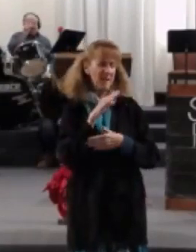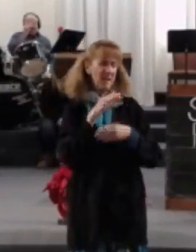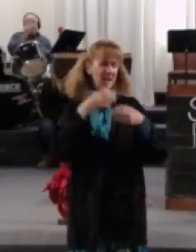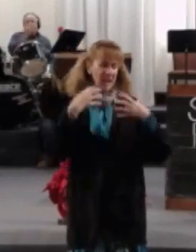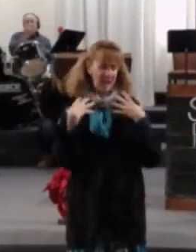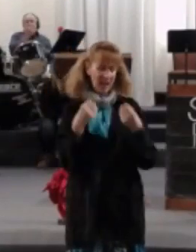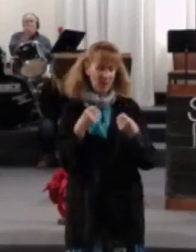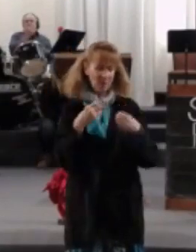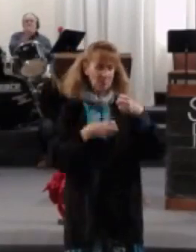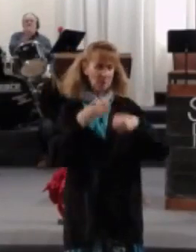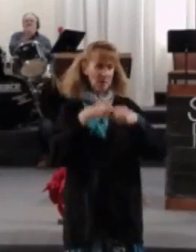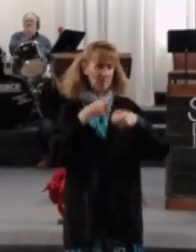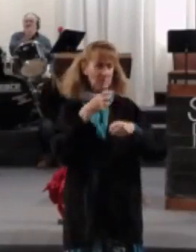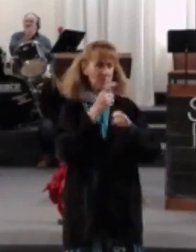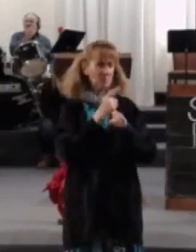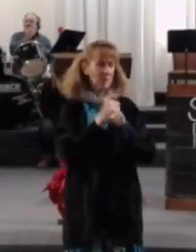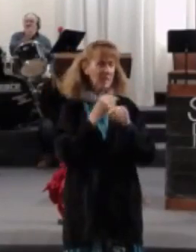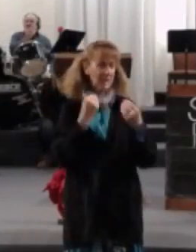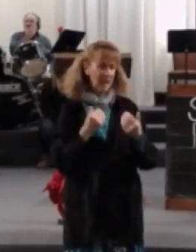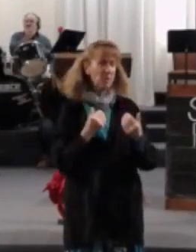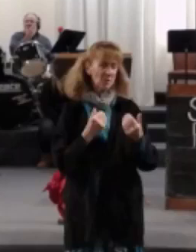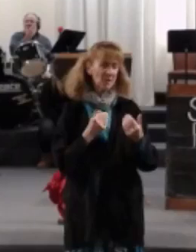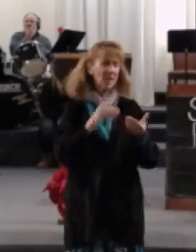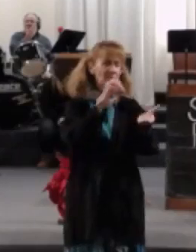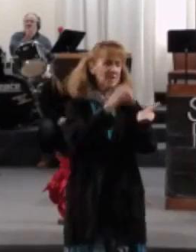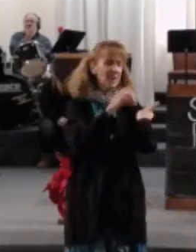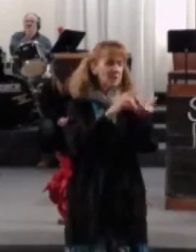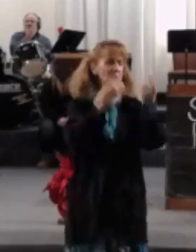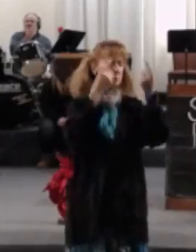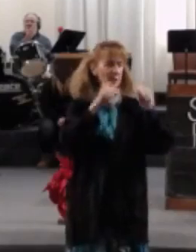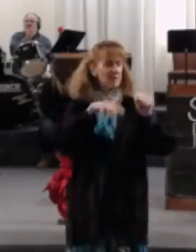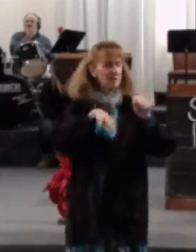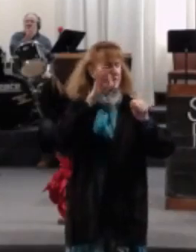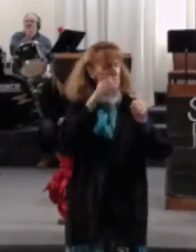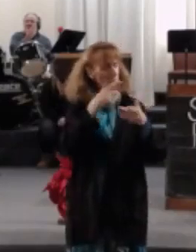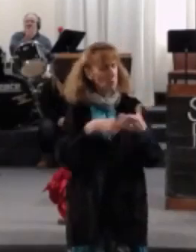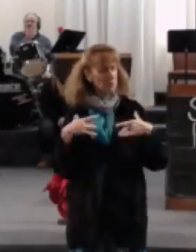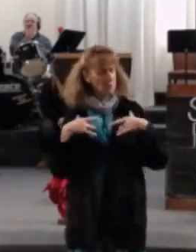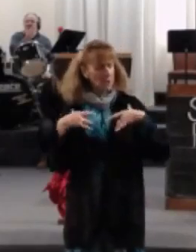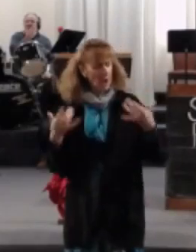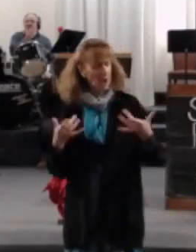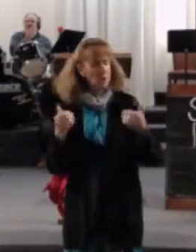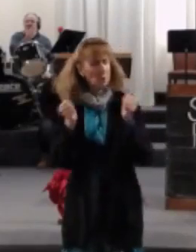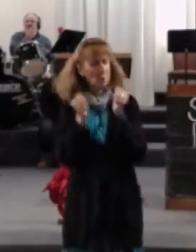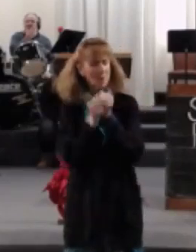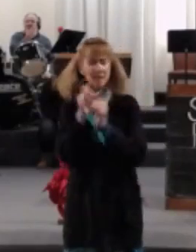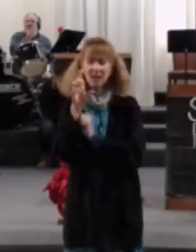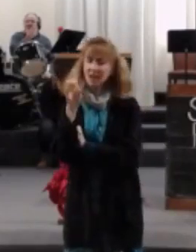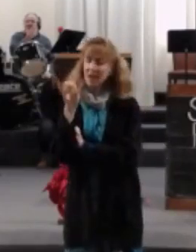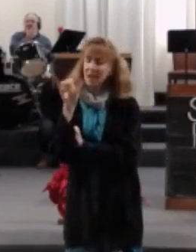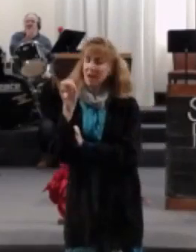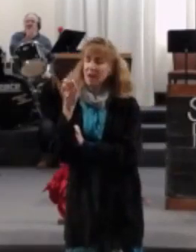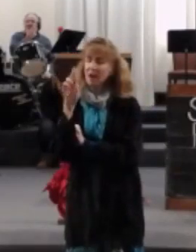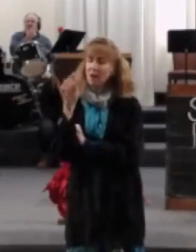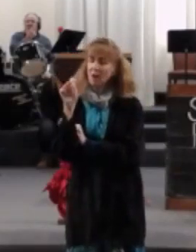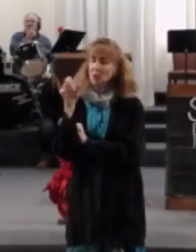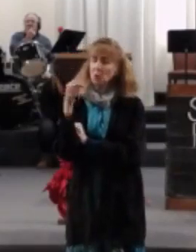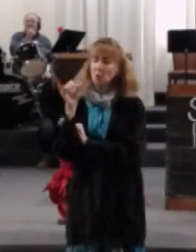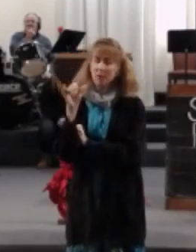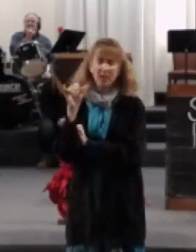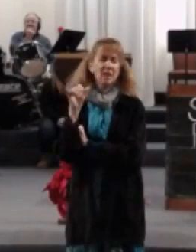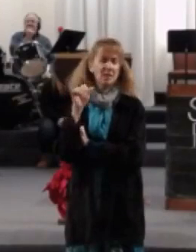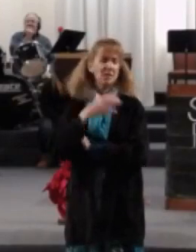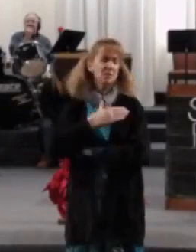but the doctors are trying to figure it all out. Ask you to pray that you can, for her